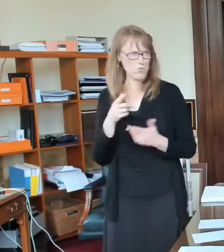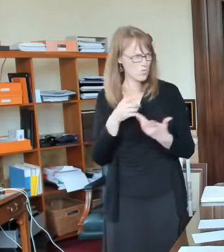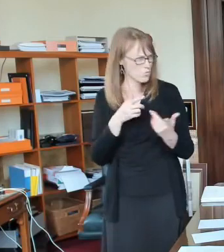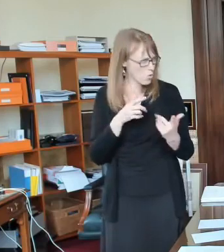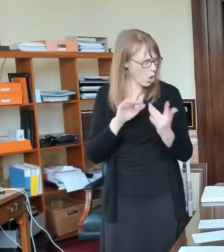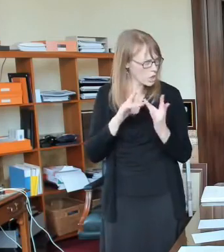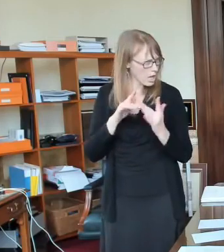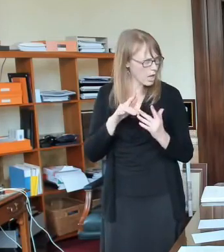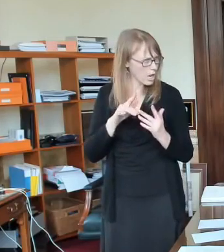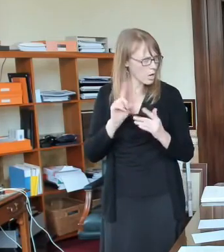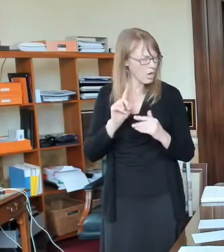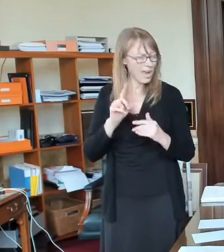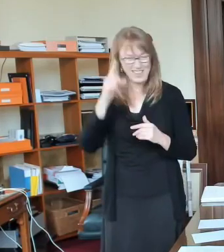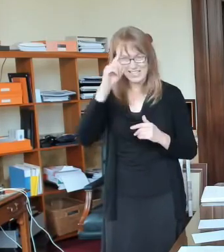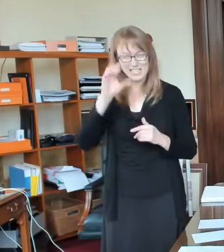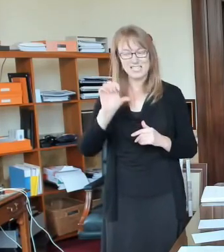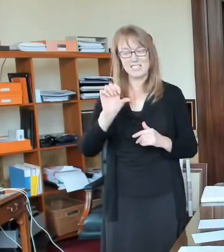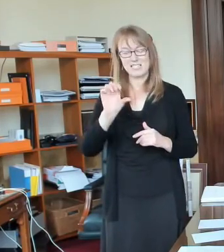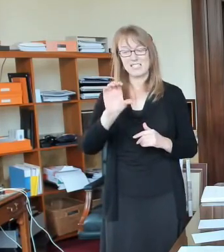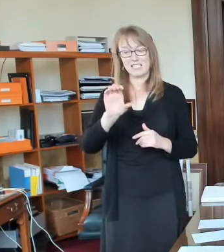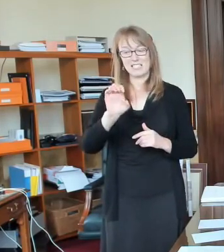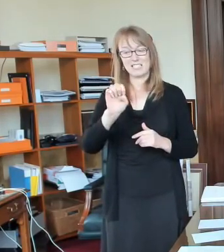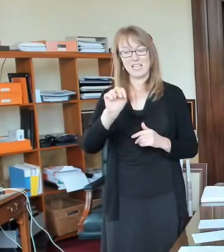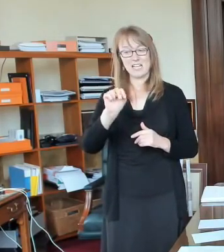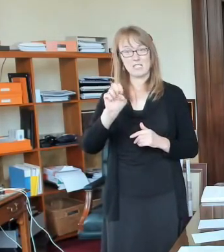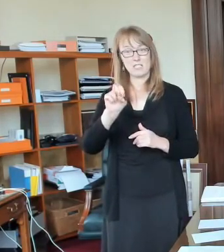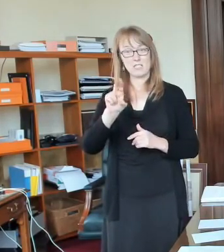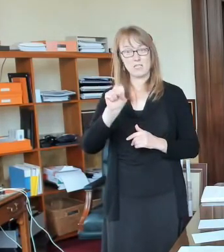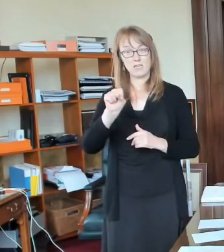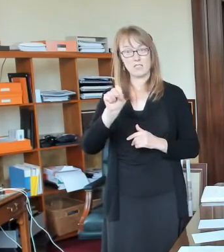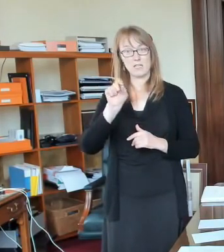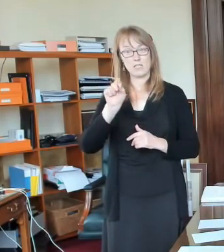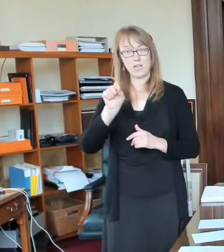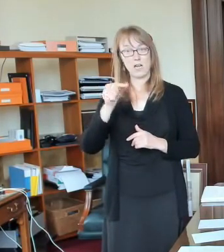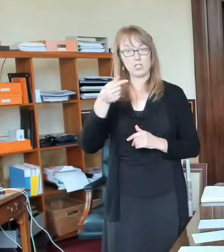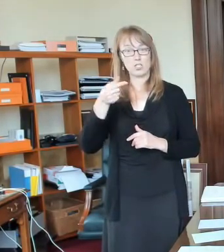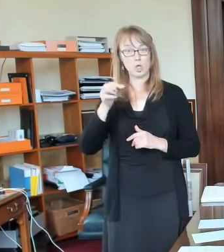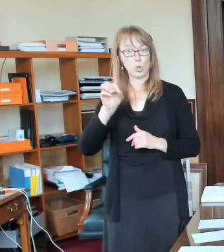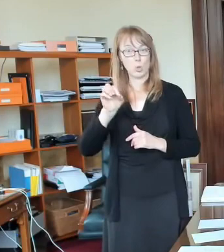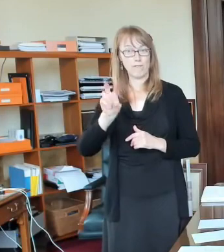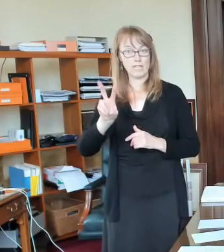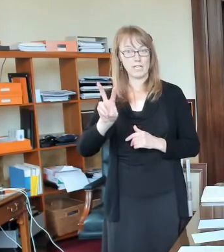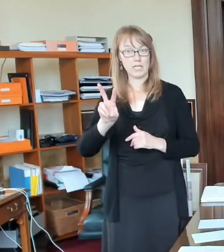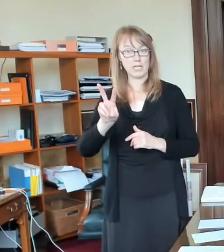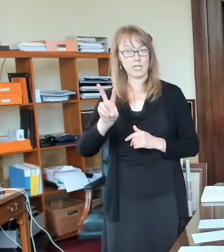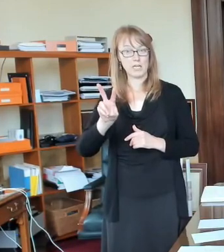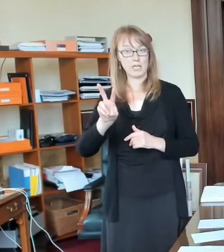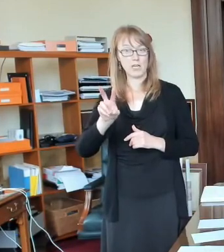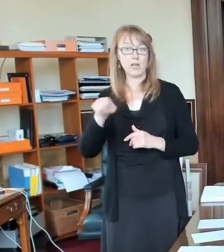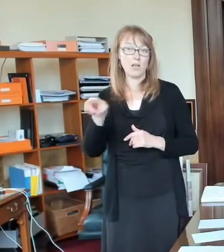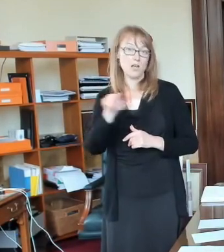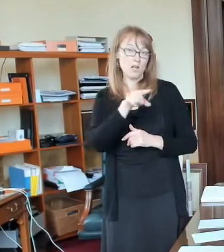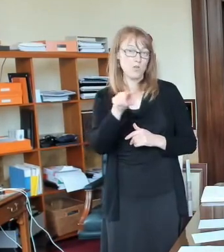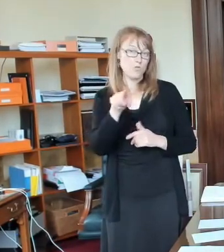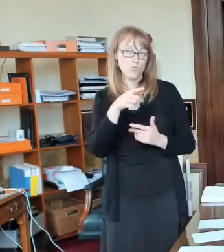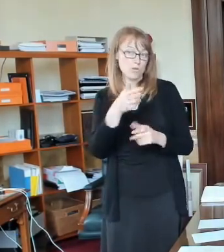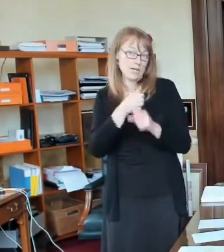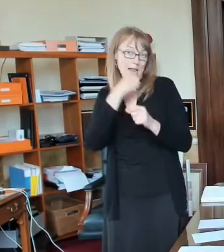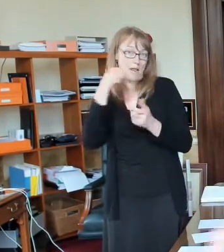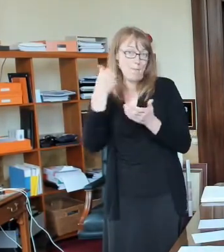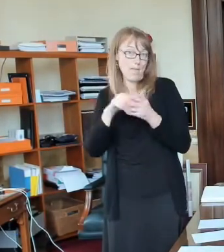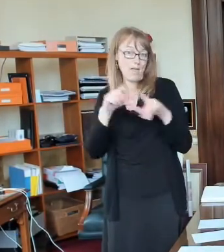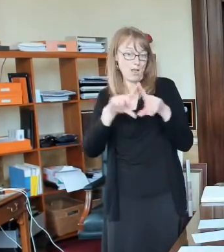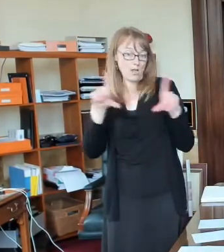too, census.gov. You would have gotten a card in the mail. If you haven't filled out, I've filled mine out, so I haven't gotten